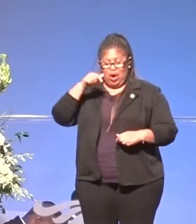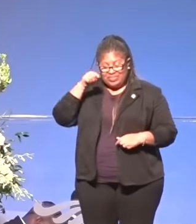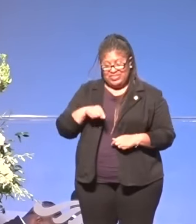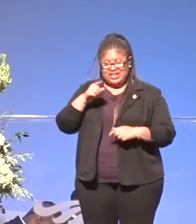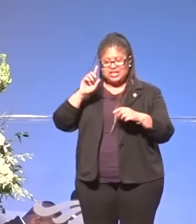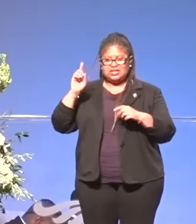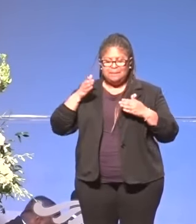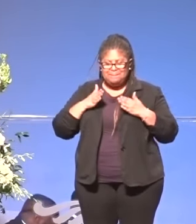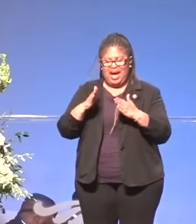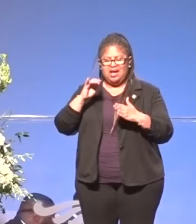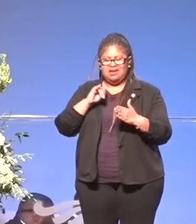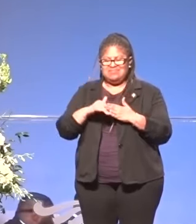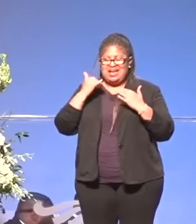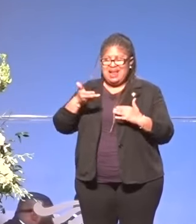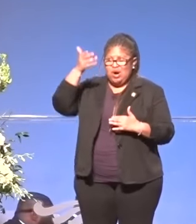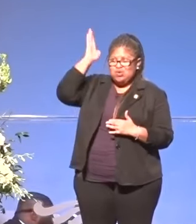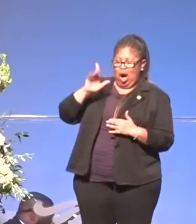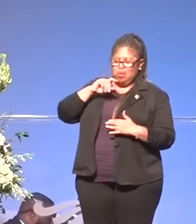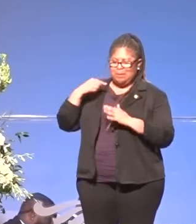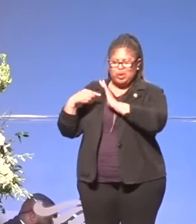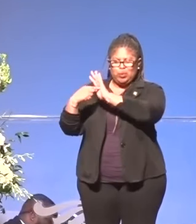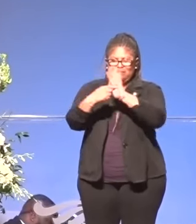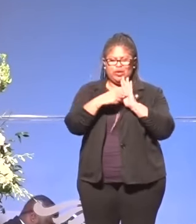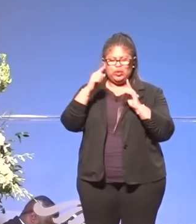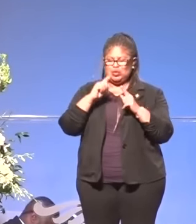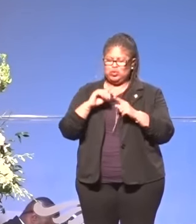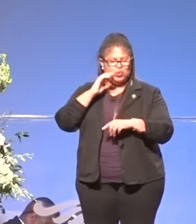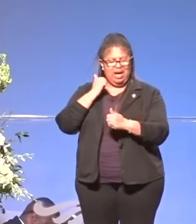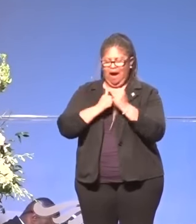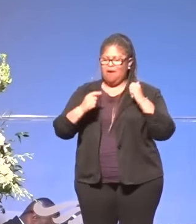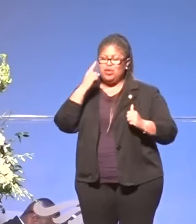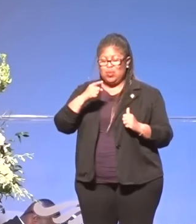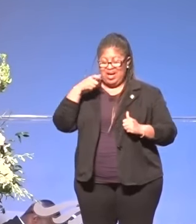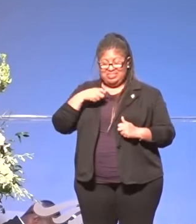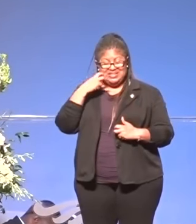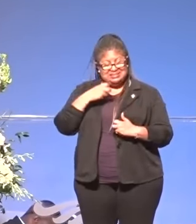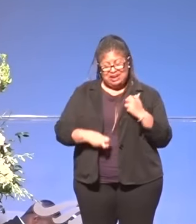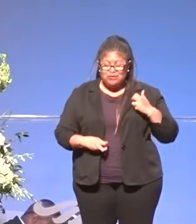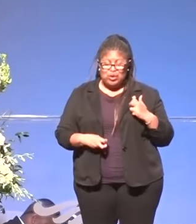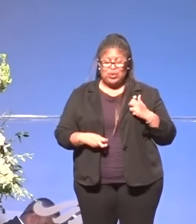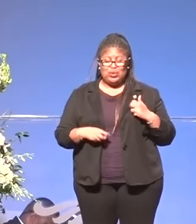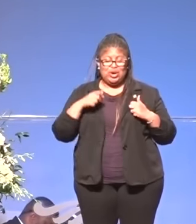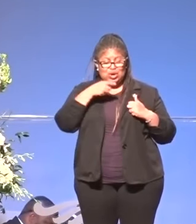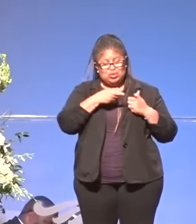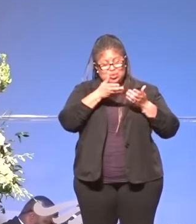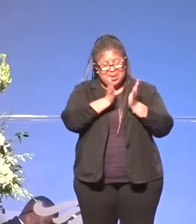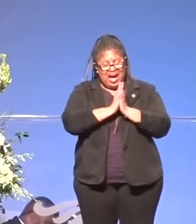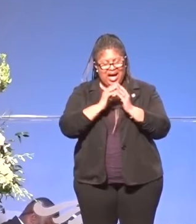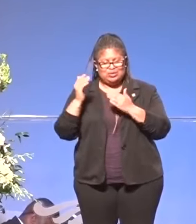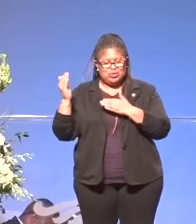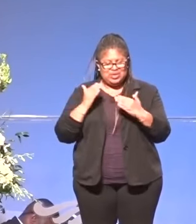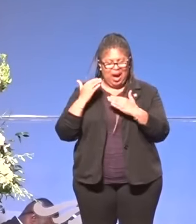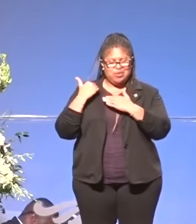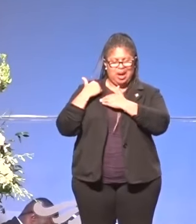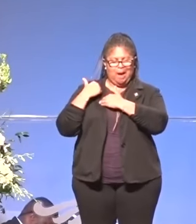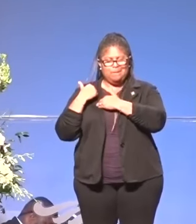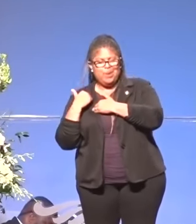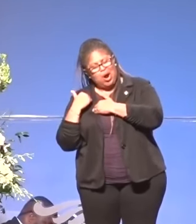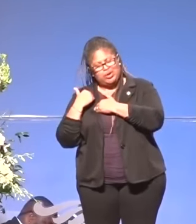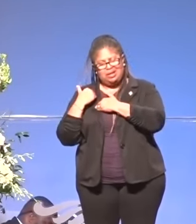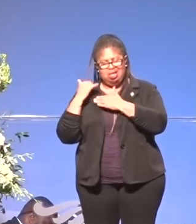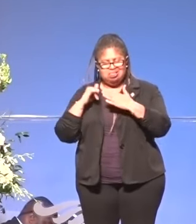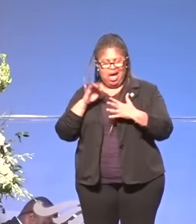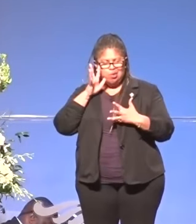world. And it is a difficult path. You have been asked to carry a burden that would have crushed most